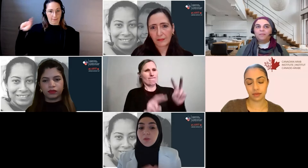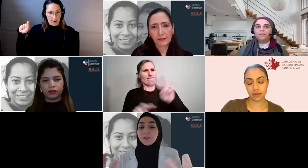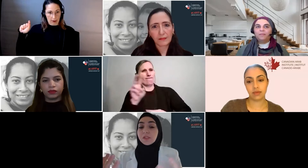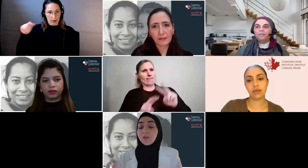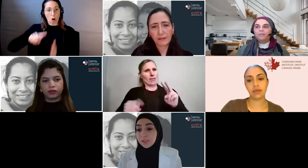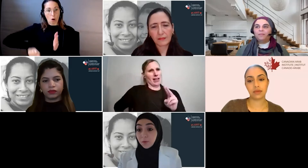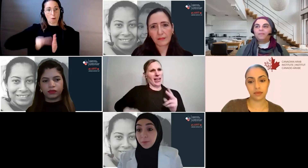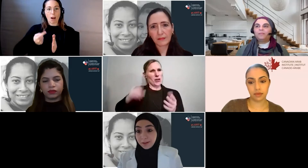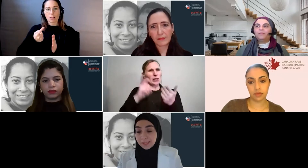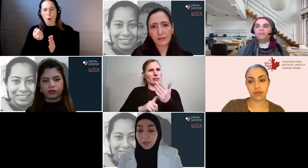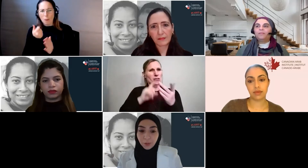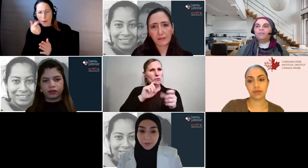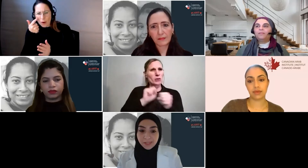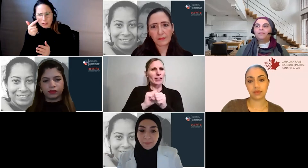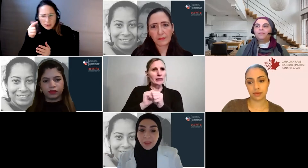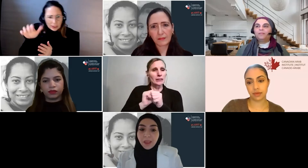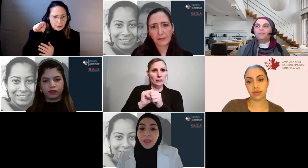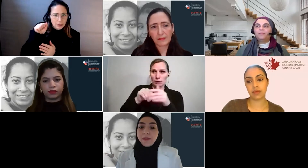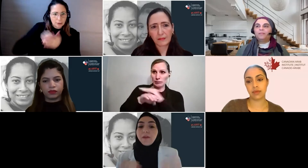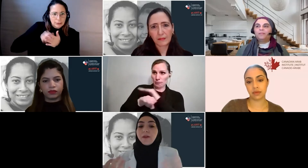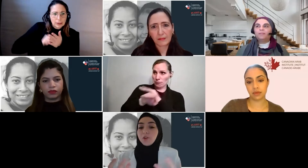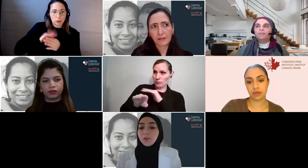comes to mental health services for immigrants and newcomers